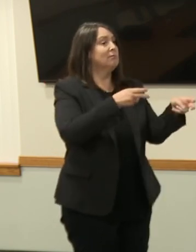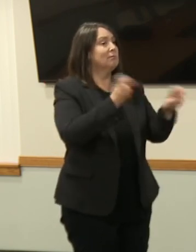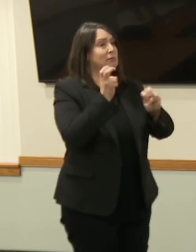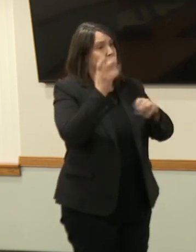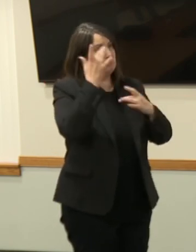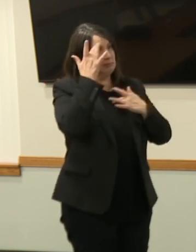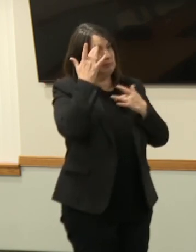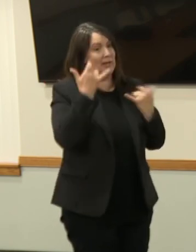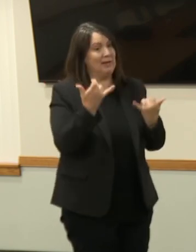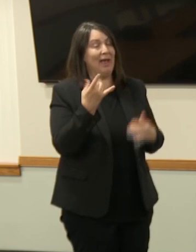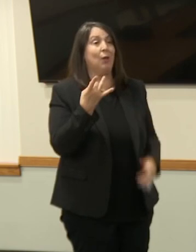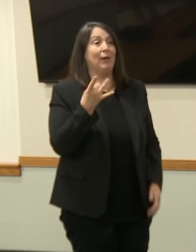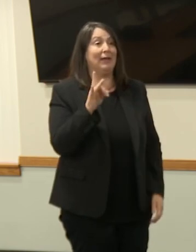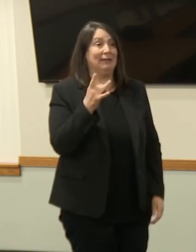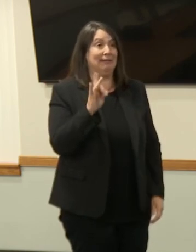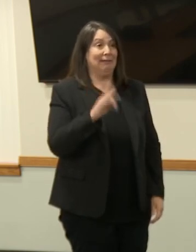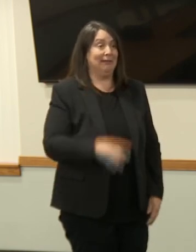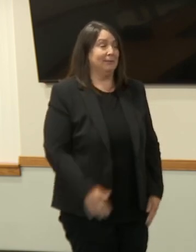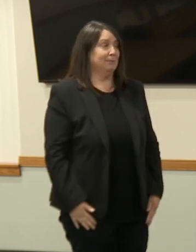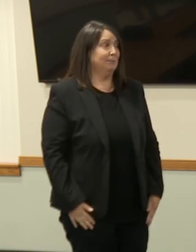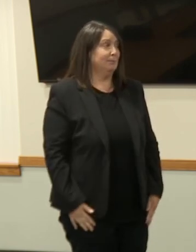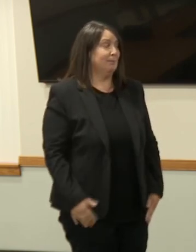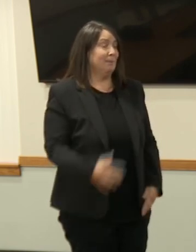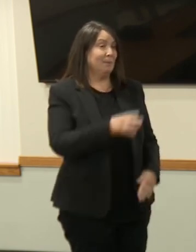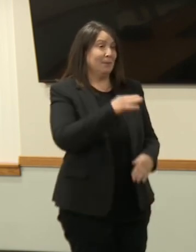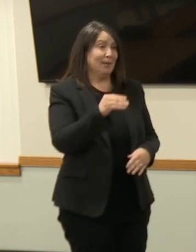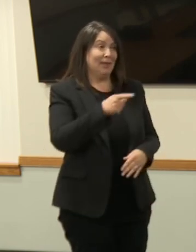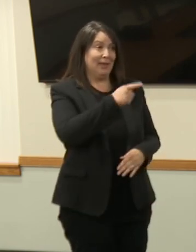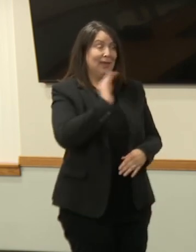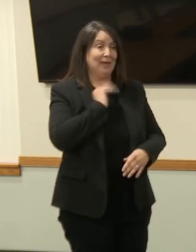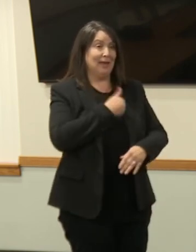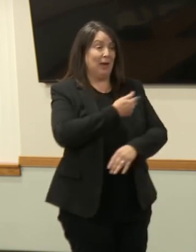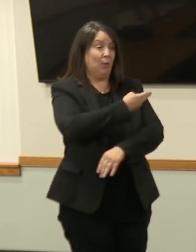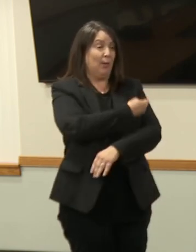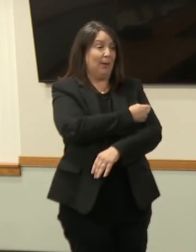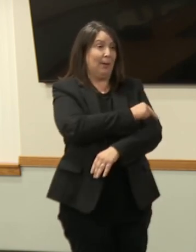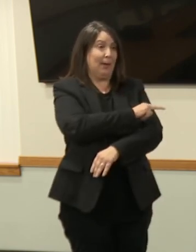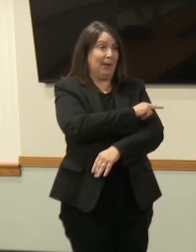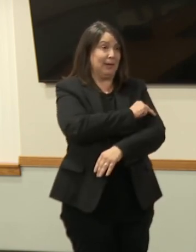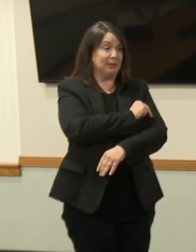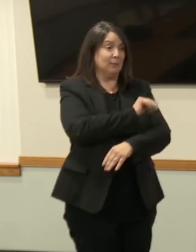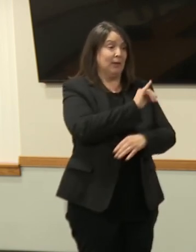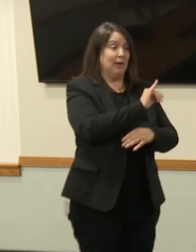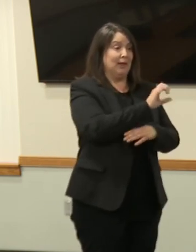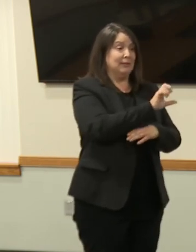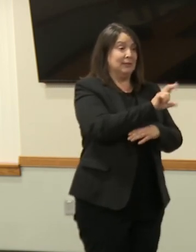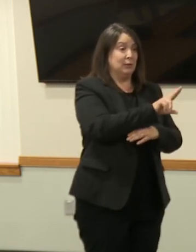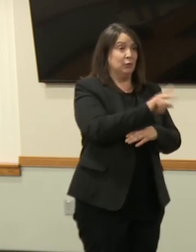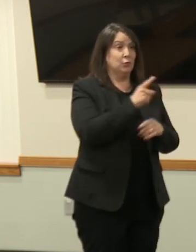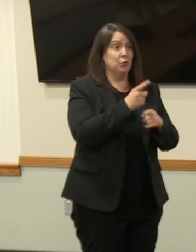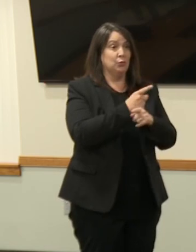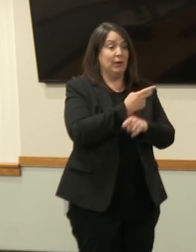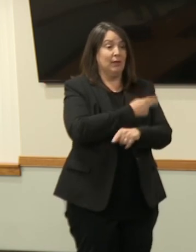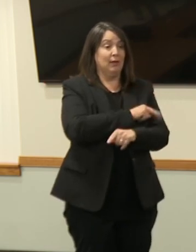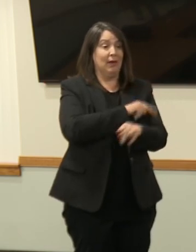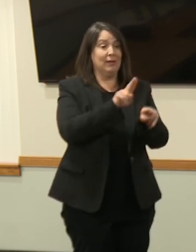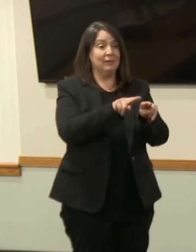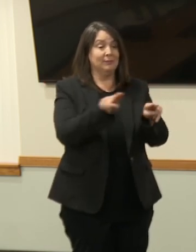18. Even more surprising is that our hospital, med-surg, and ICU now trends below